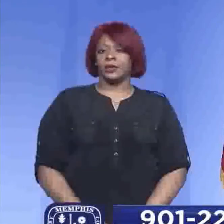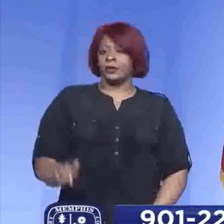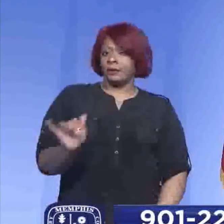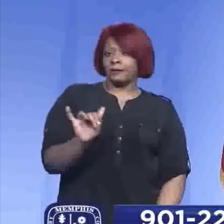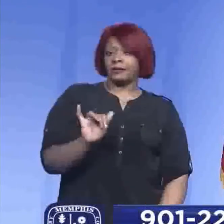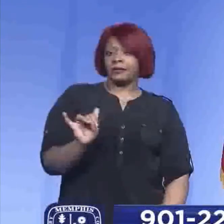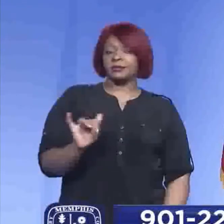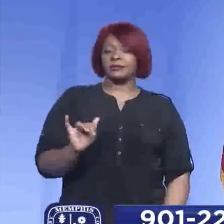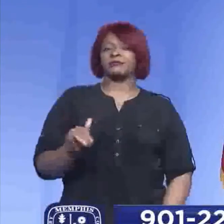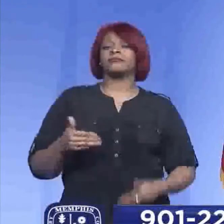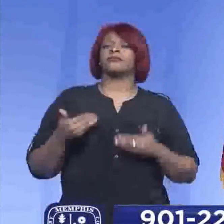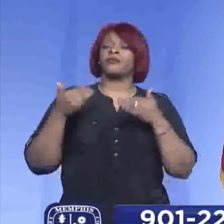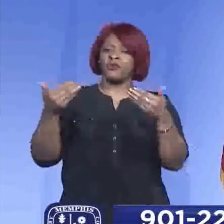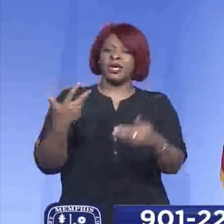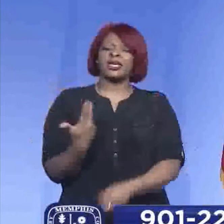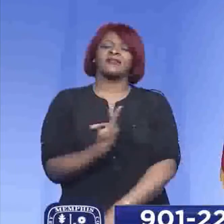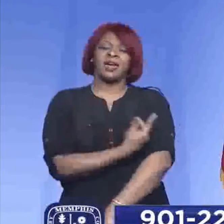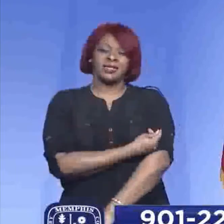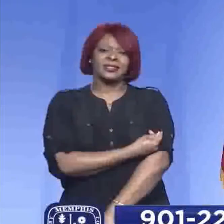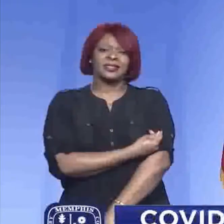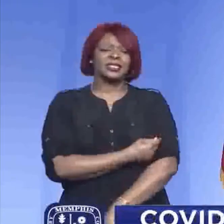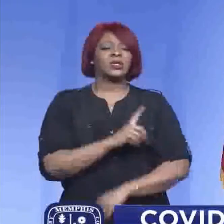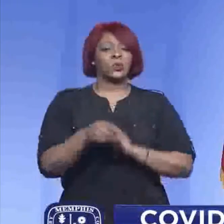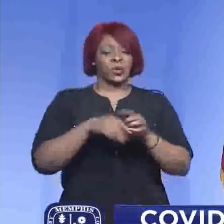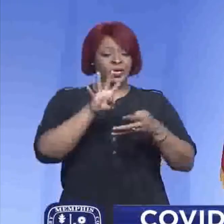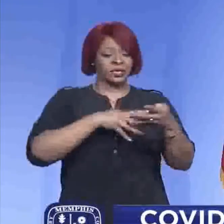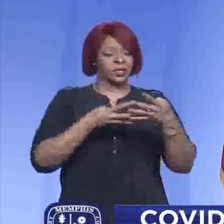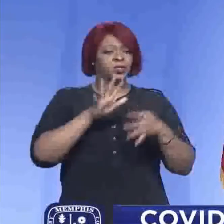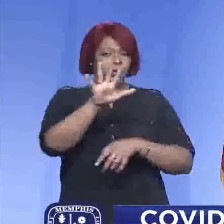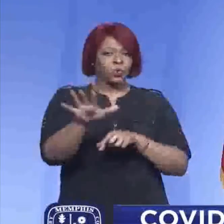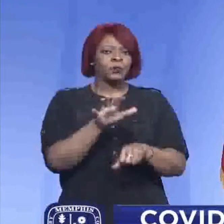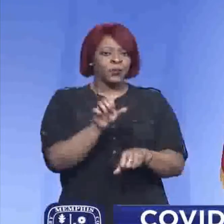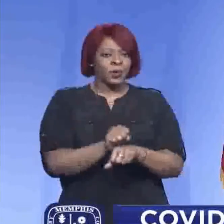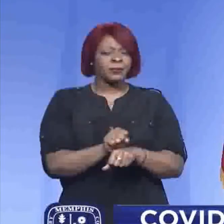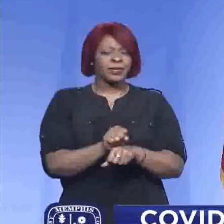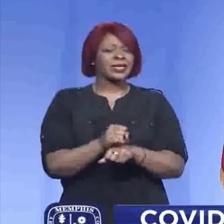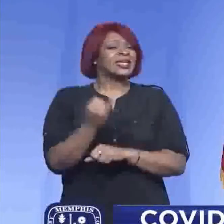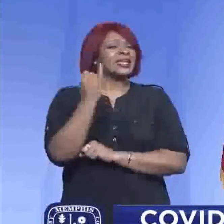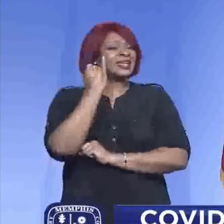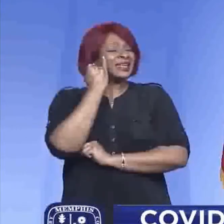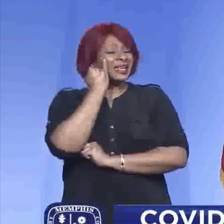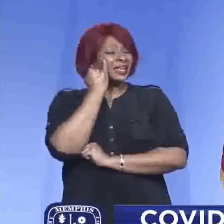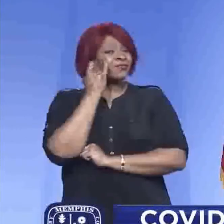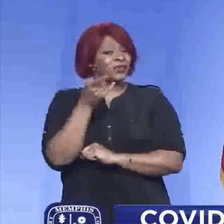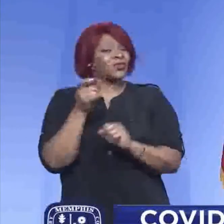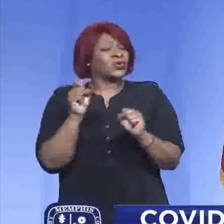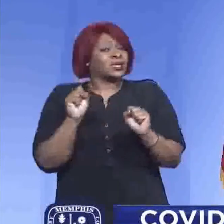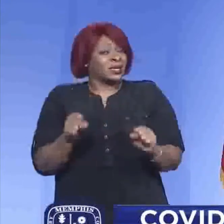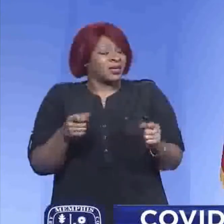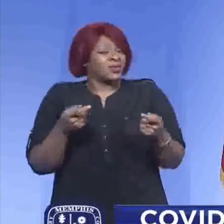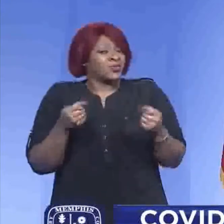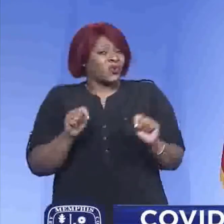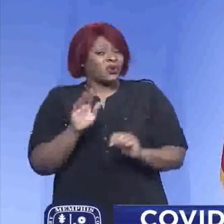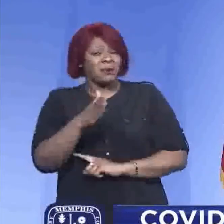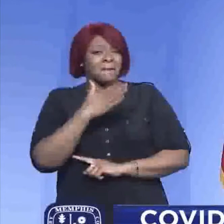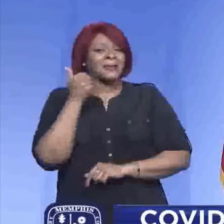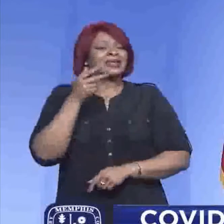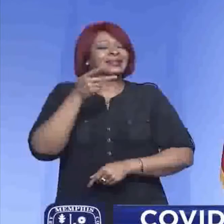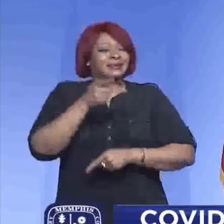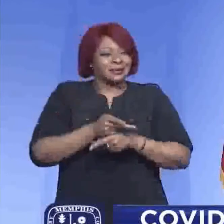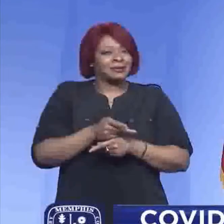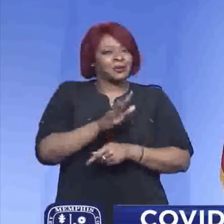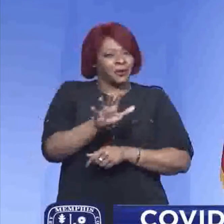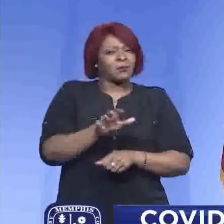Also, get vaccinated, and when you schedule your appointment, if you can try your best to keep